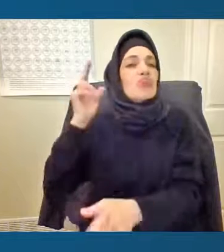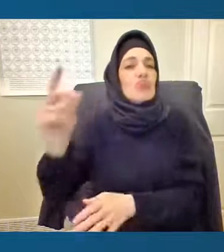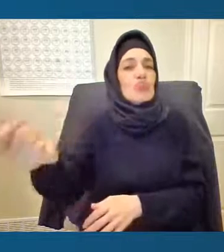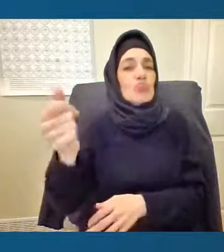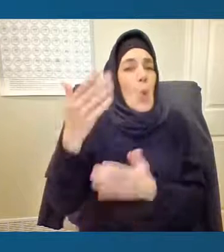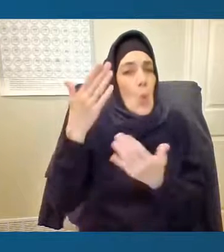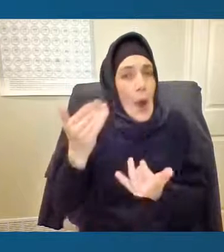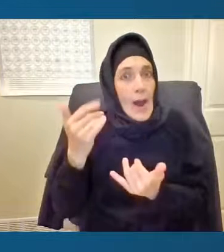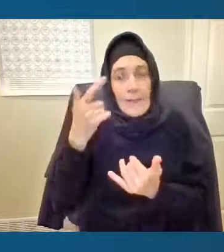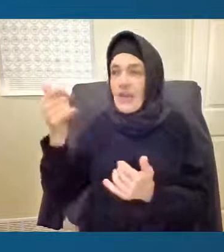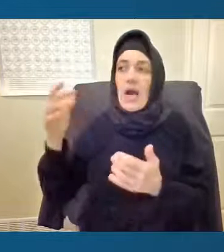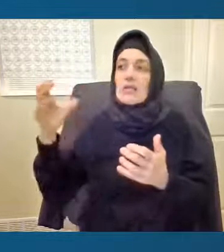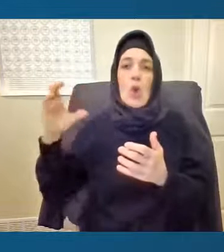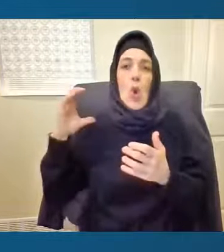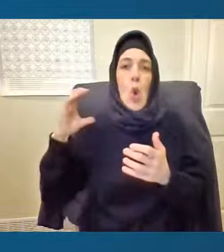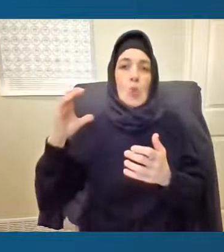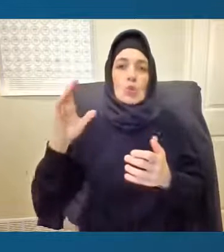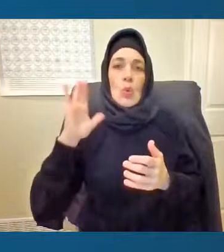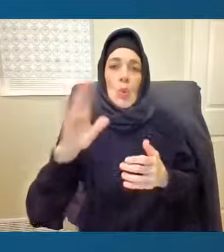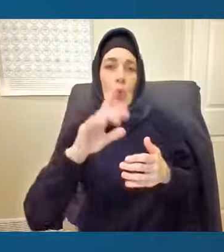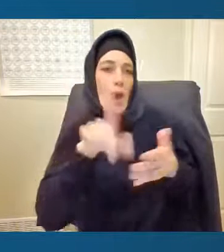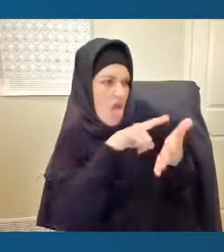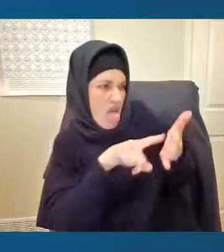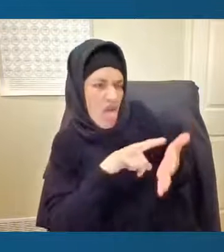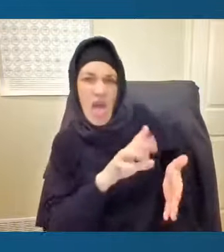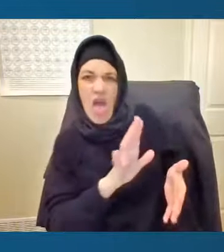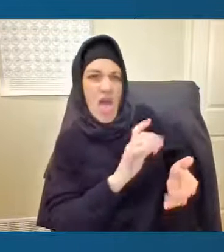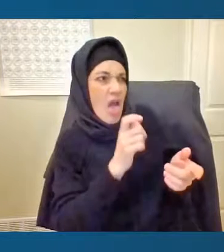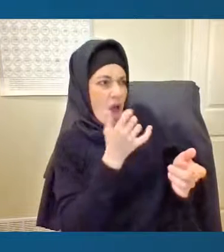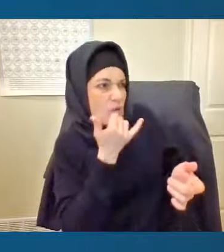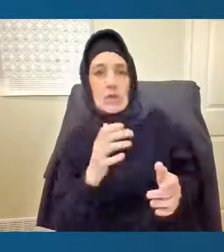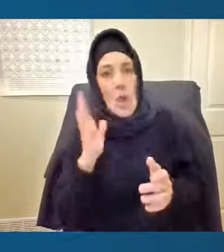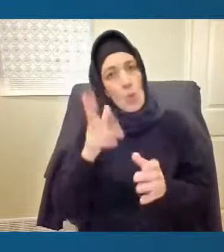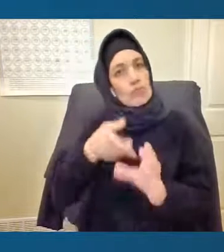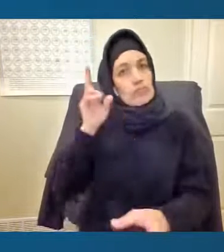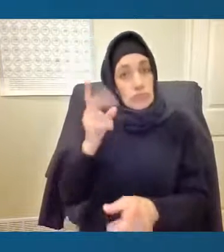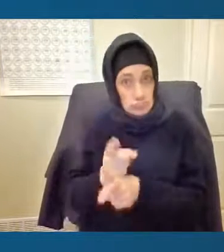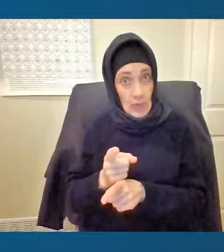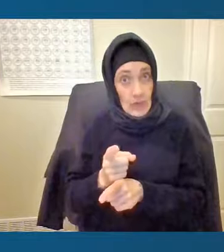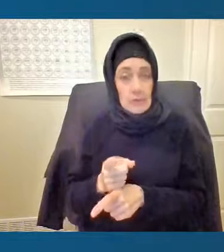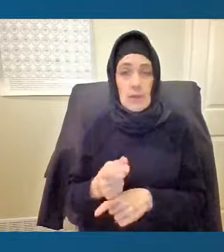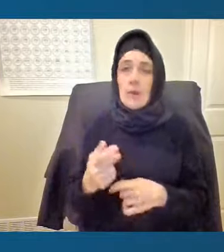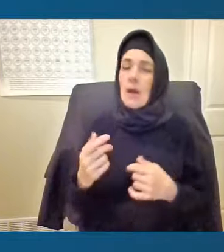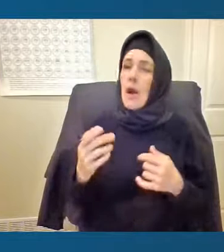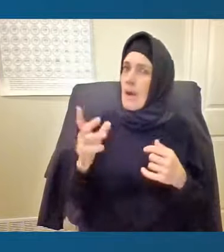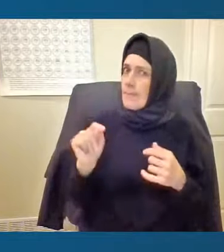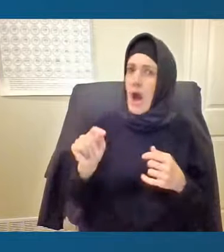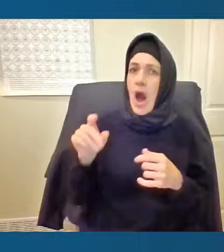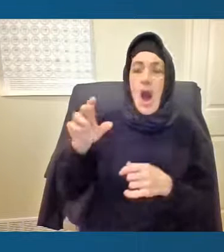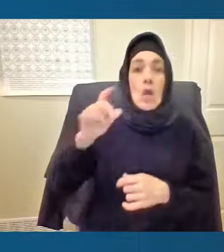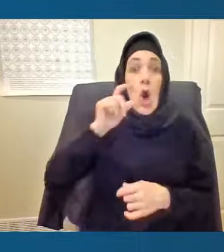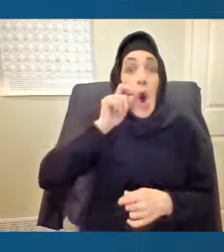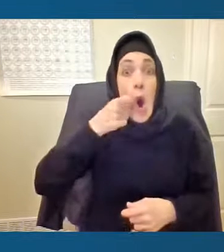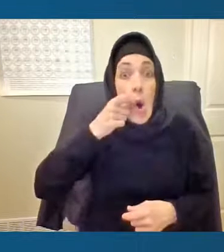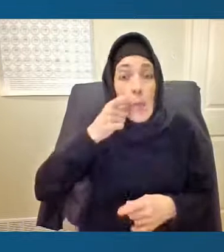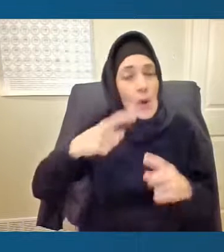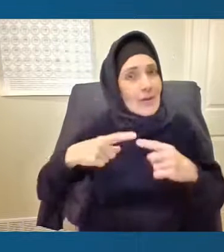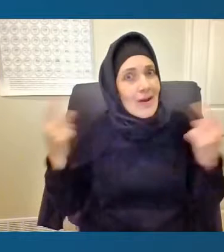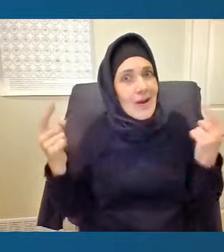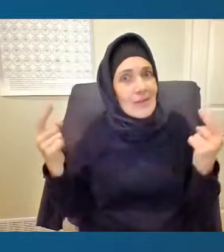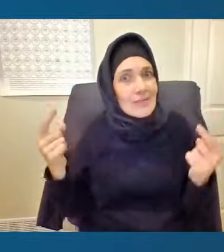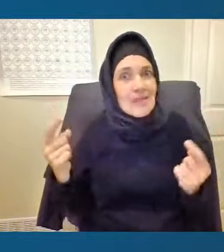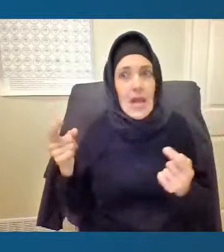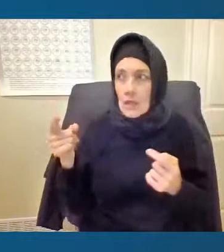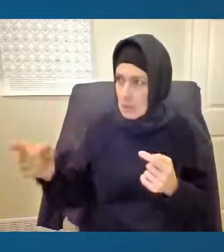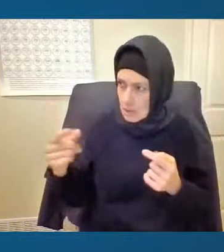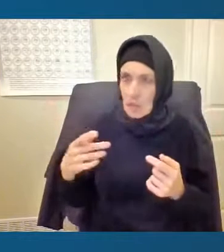Show me my mistake. And so when I read this statement of Umar ibn Khattab, I was like, what type of human being is this? You feel